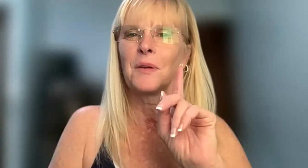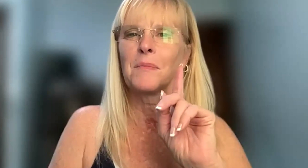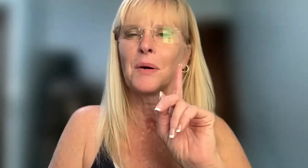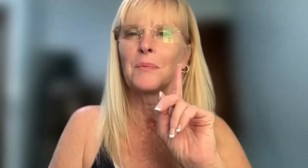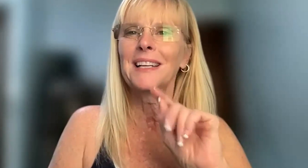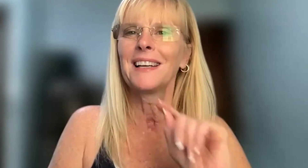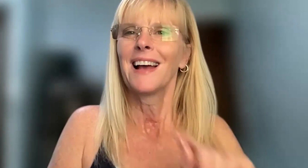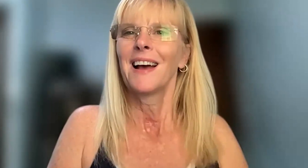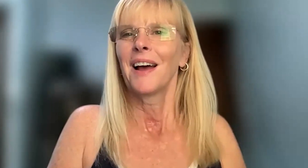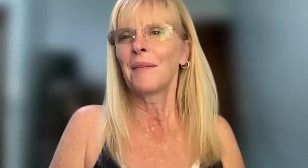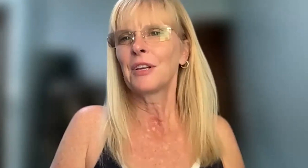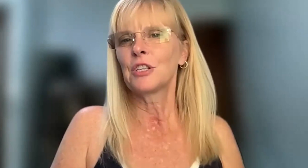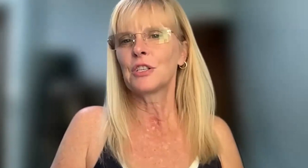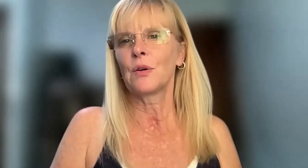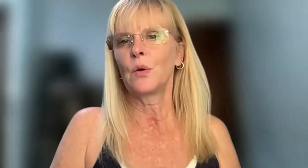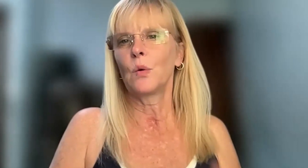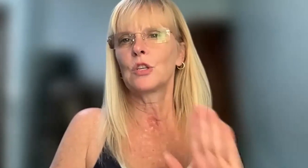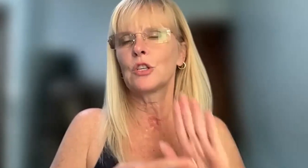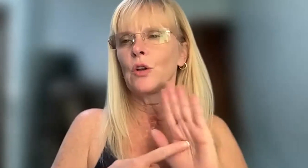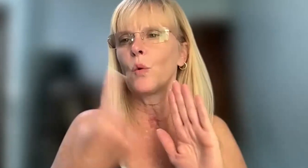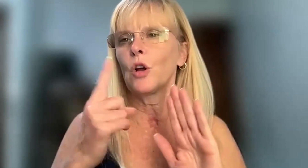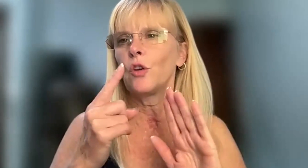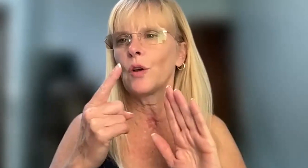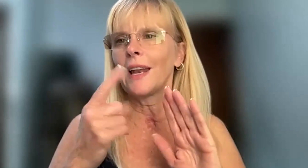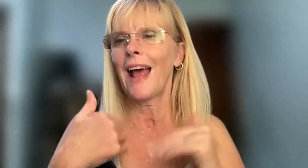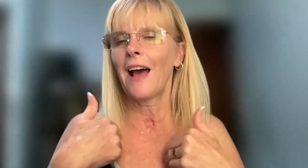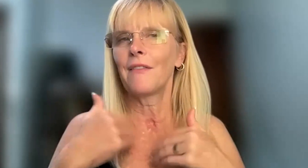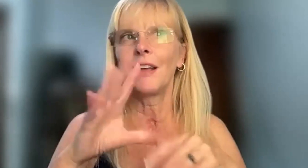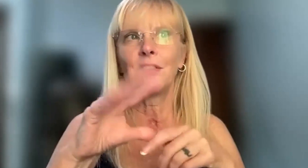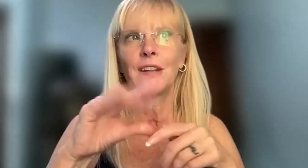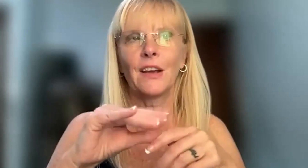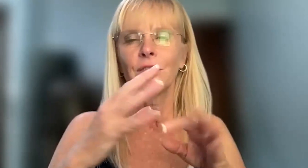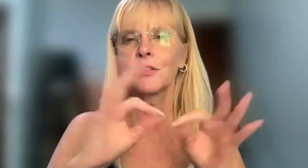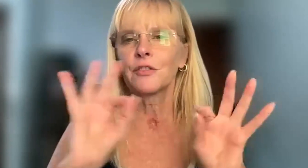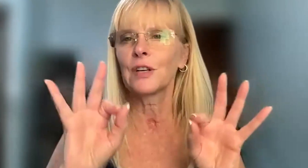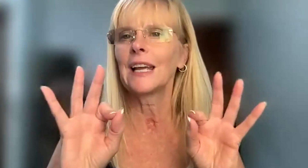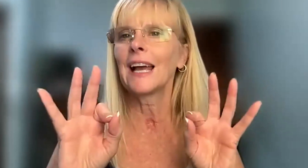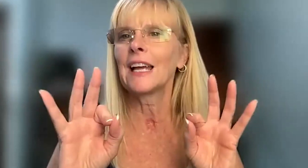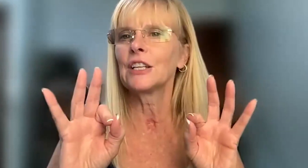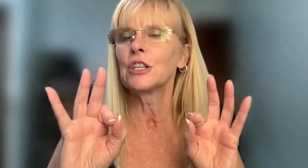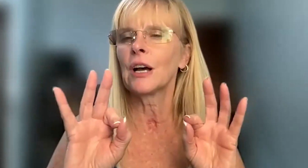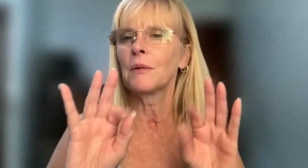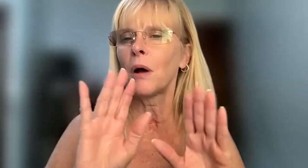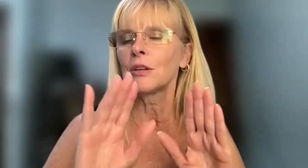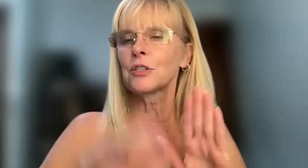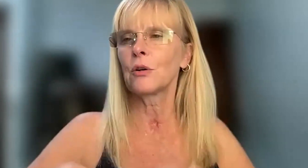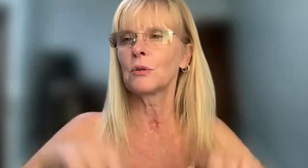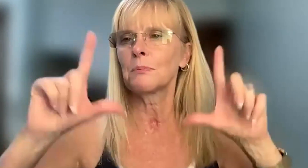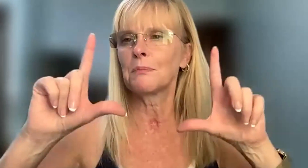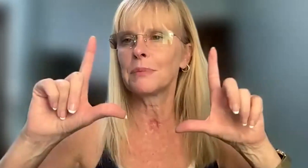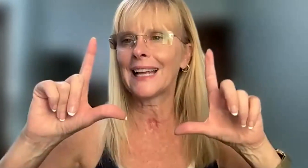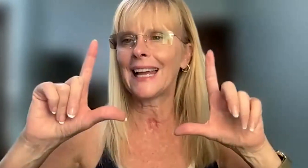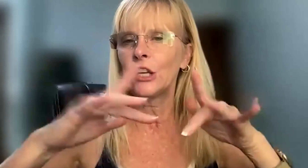One moment. I'm going to show you where you can have a video for free and also play in